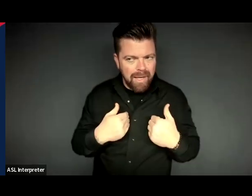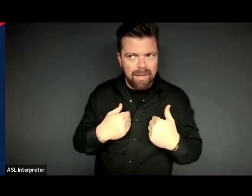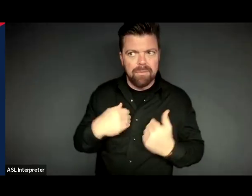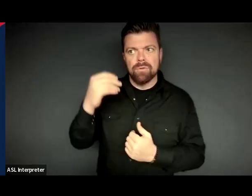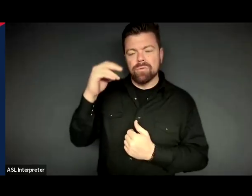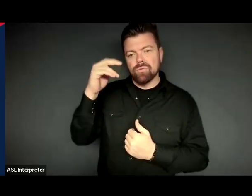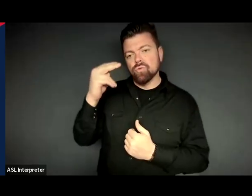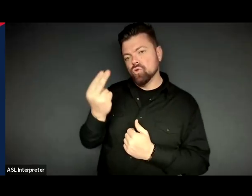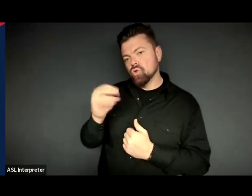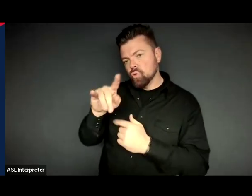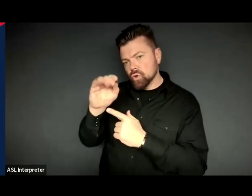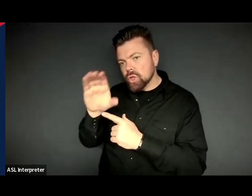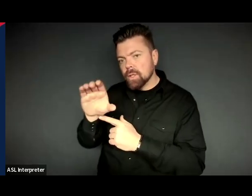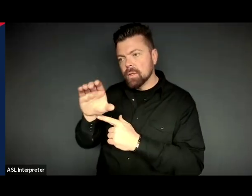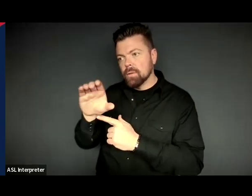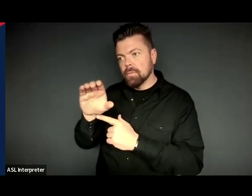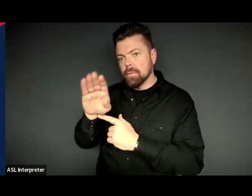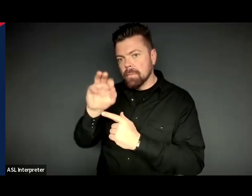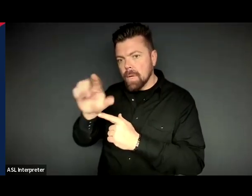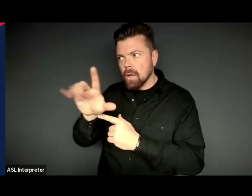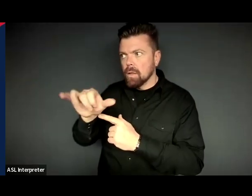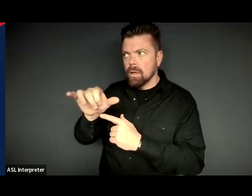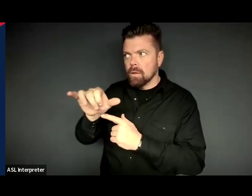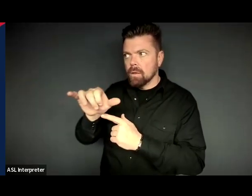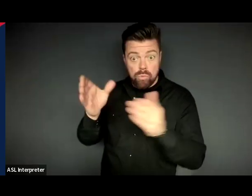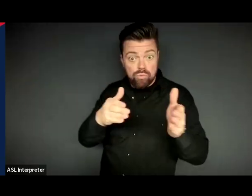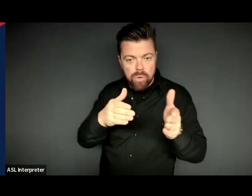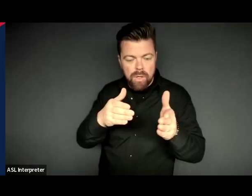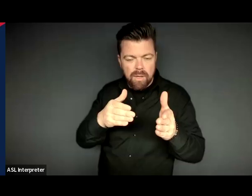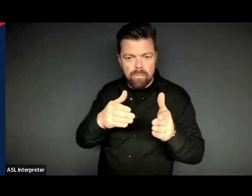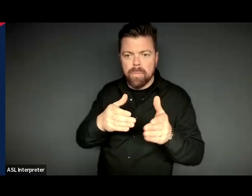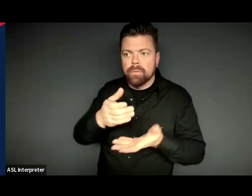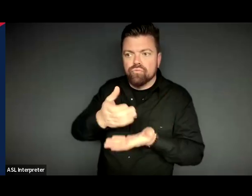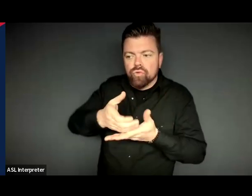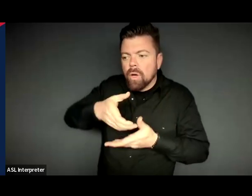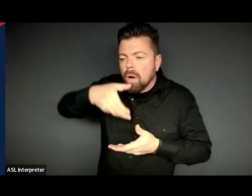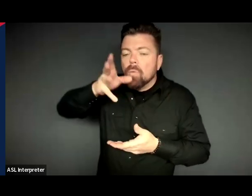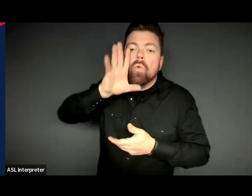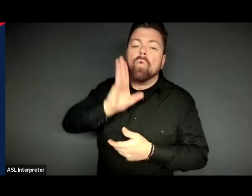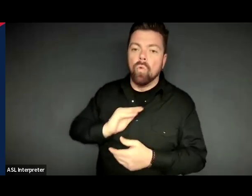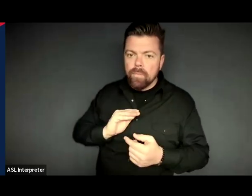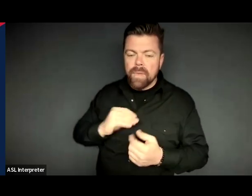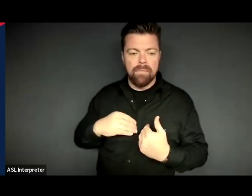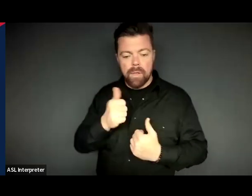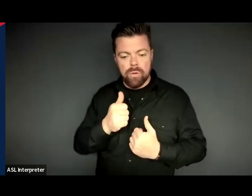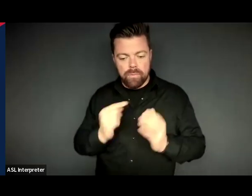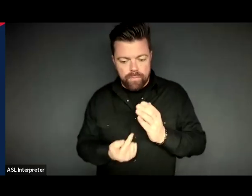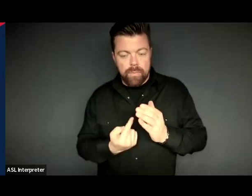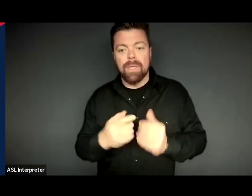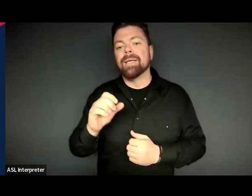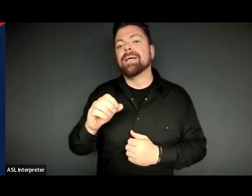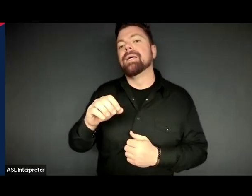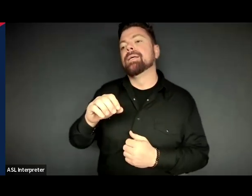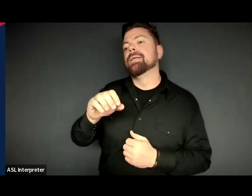They're drinking all the chemical. Maybe they're having to do extra suppositories, but you don't know when that fluid's going